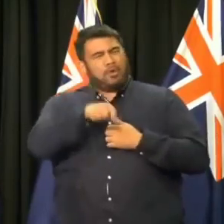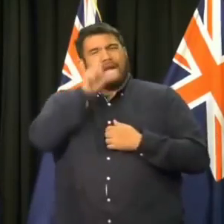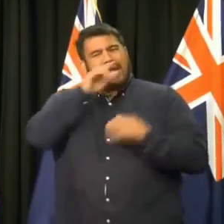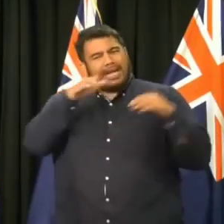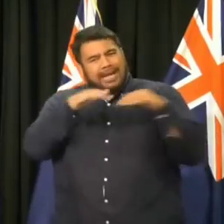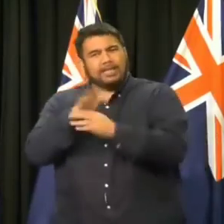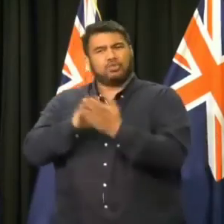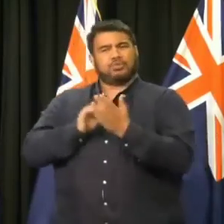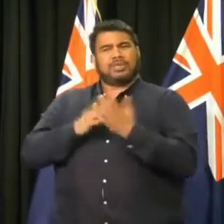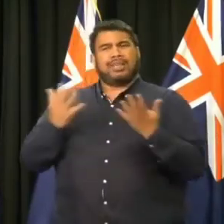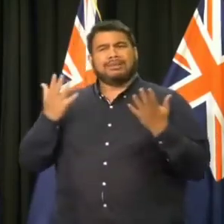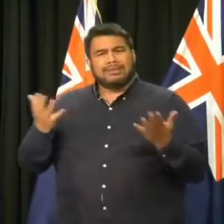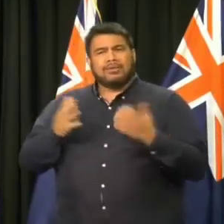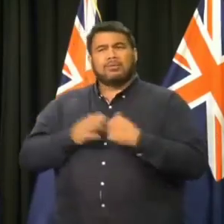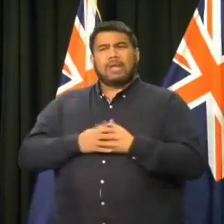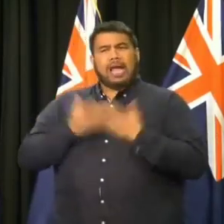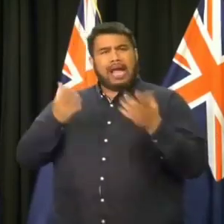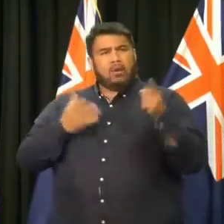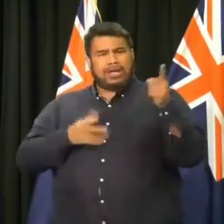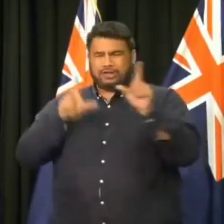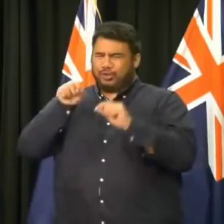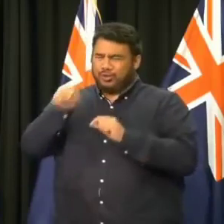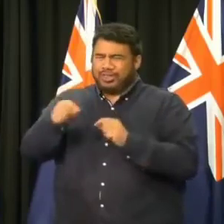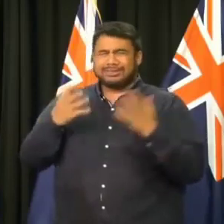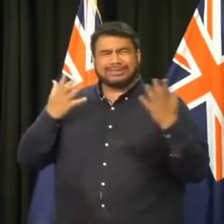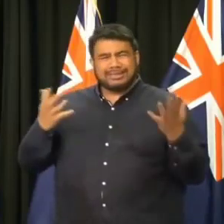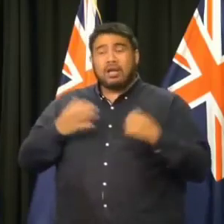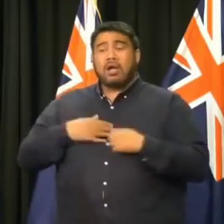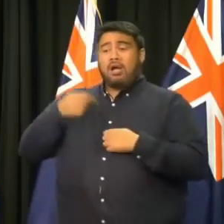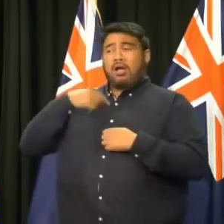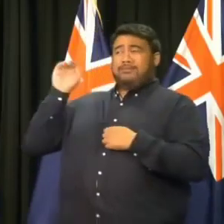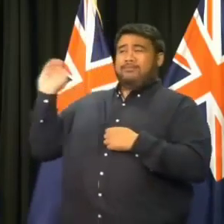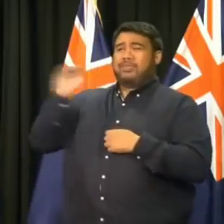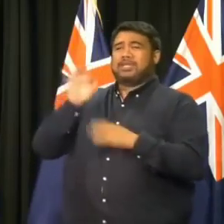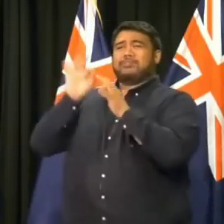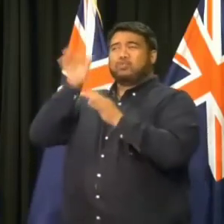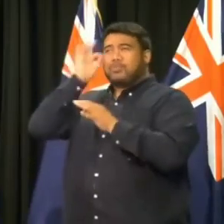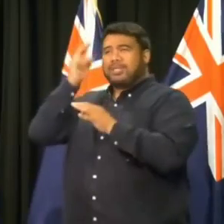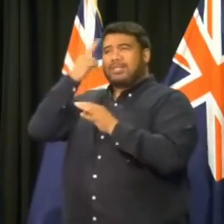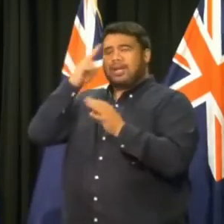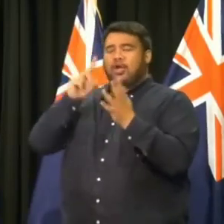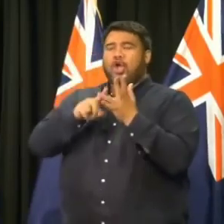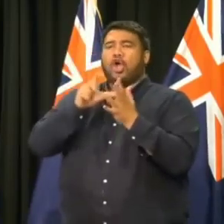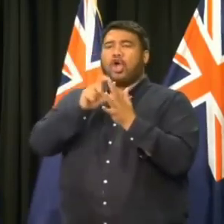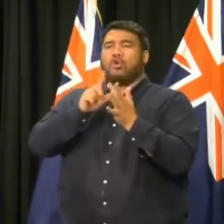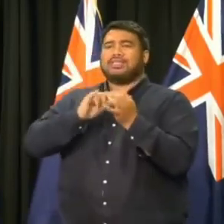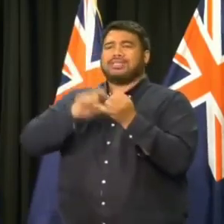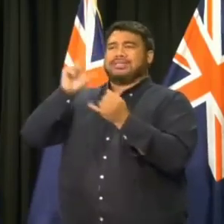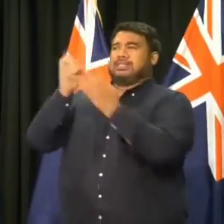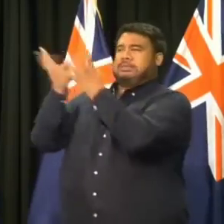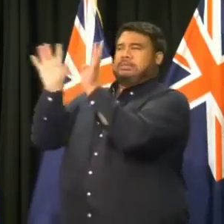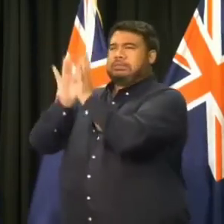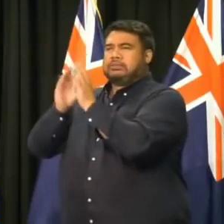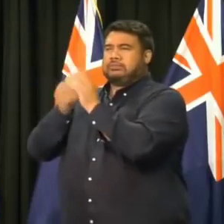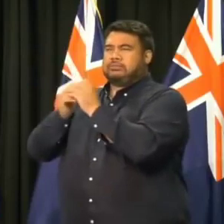this act of terror. I have instructed ODES to report to Cabinet on Monday on this sequence of events